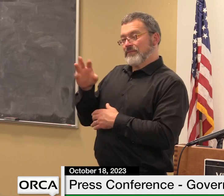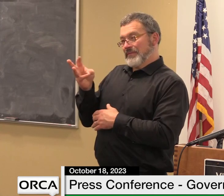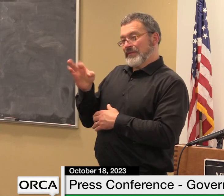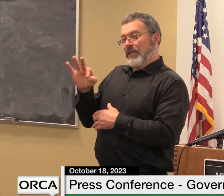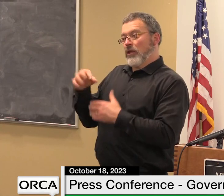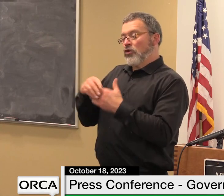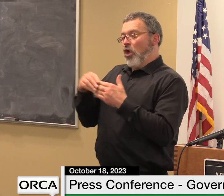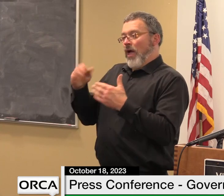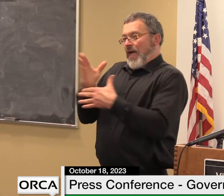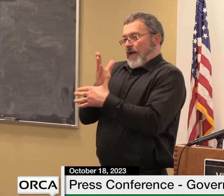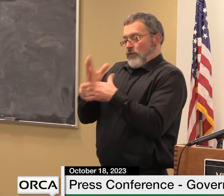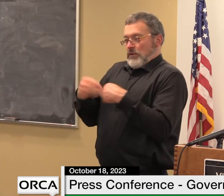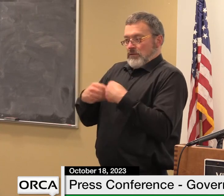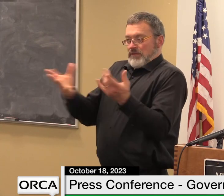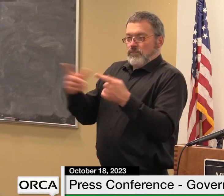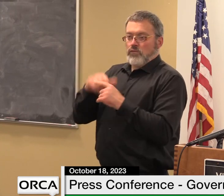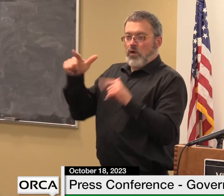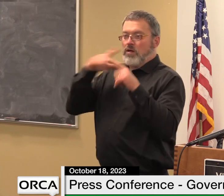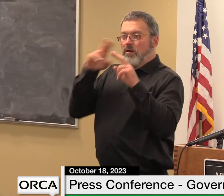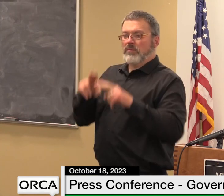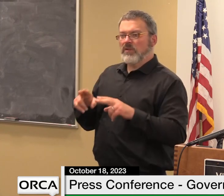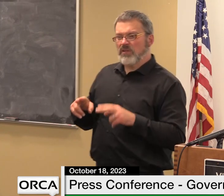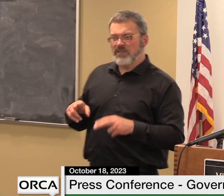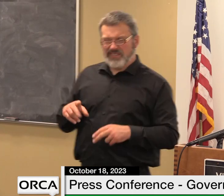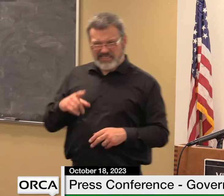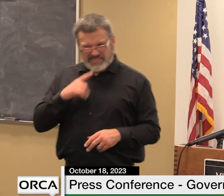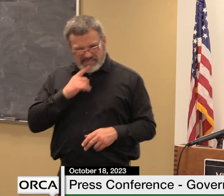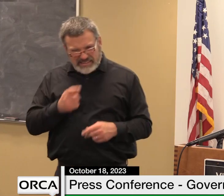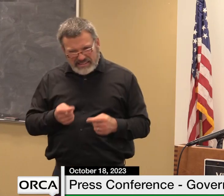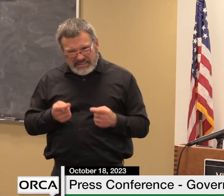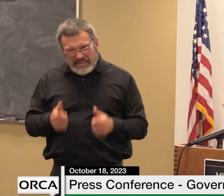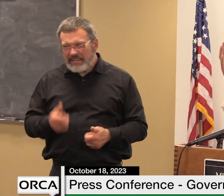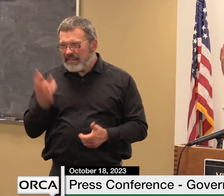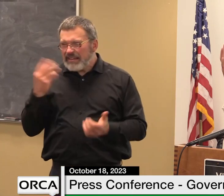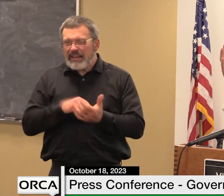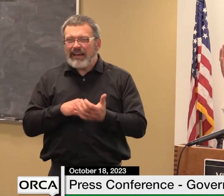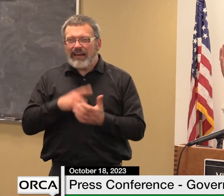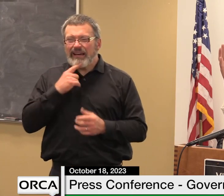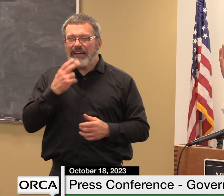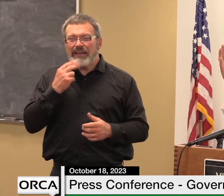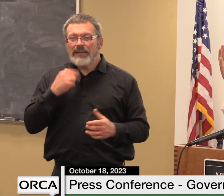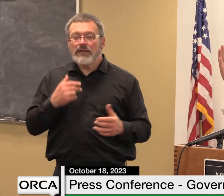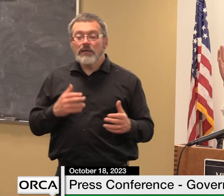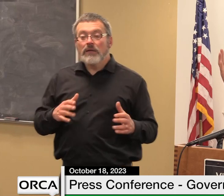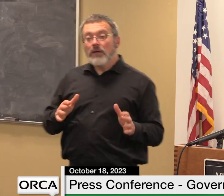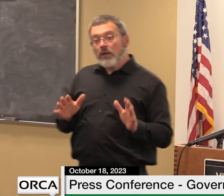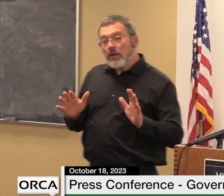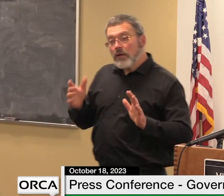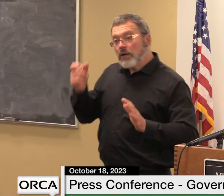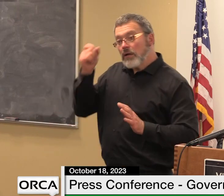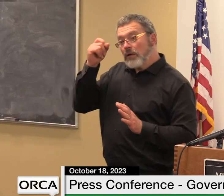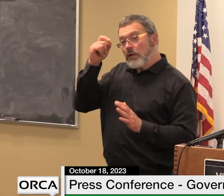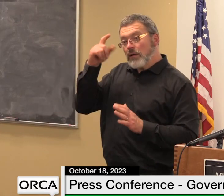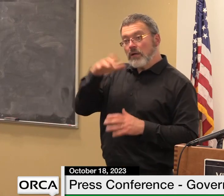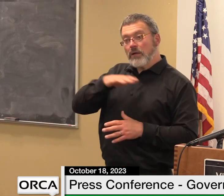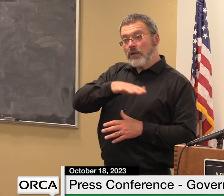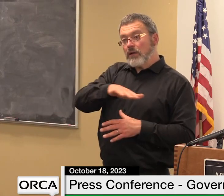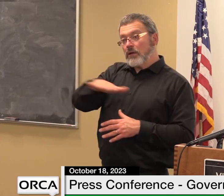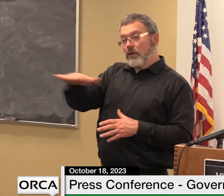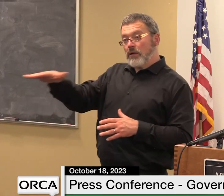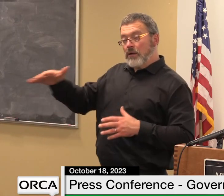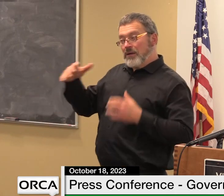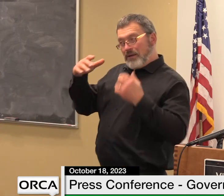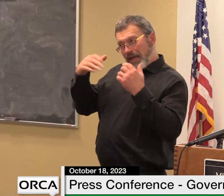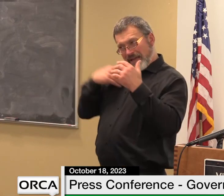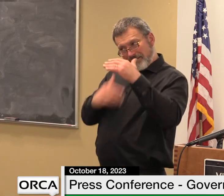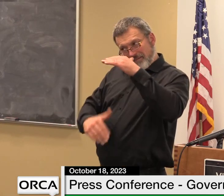$6,879. Okay. Doesn't sound like a lot. Well, we have 55 people who have received the total $41,000, but you have some people who may have